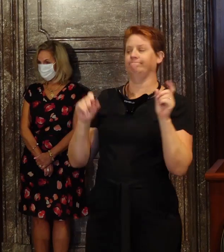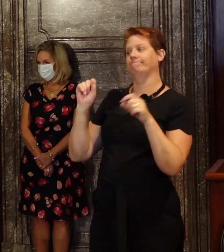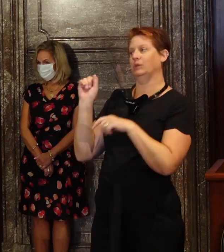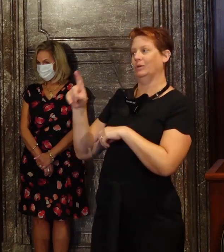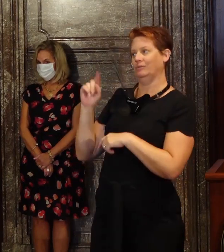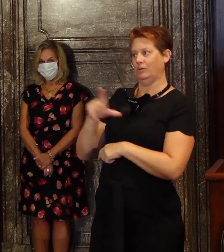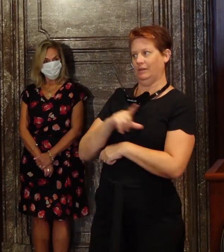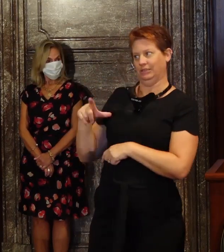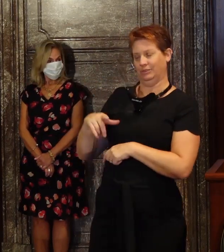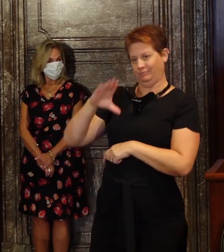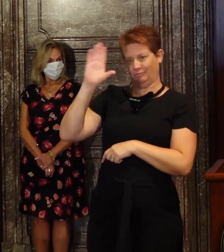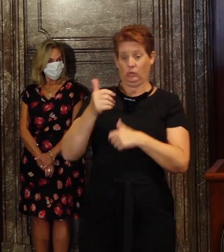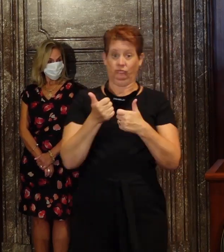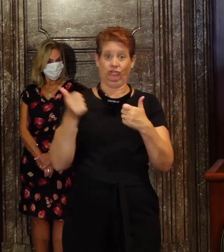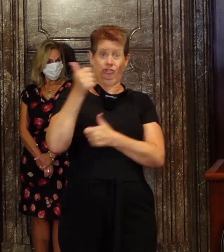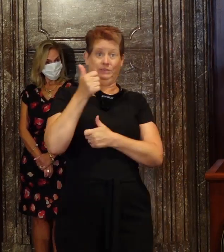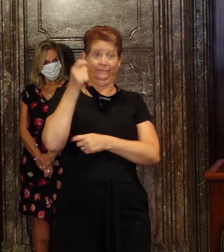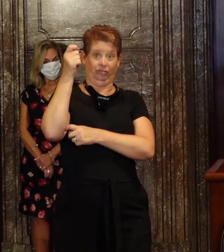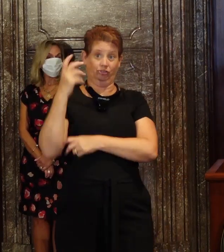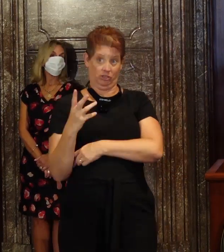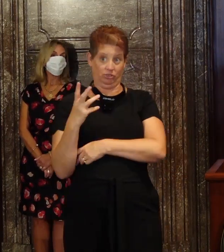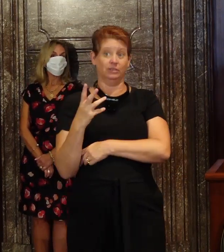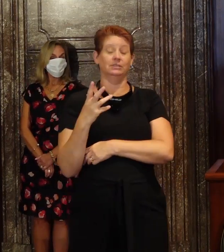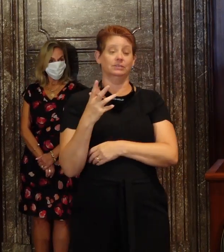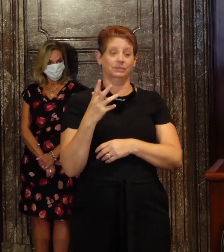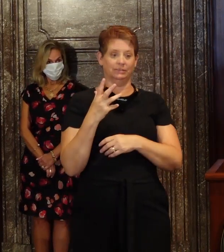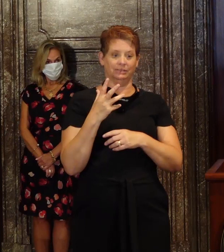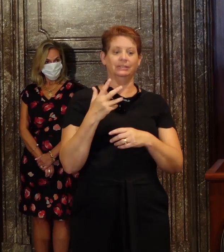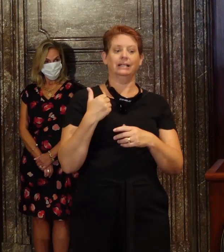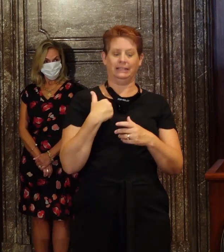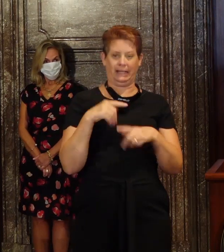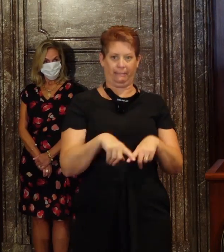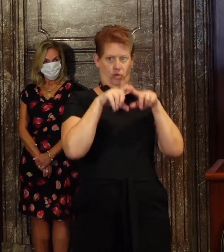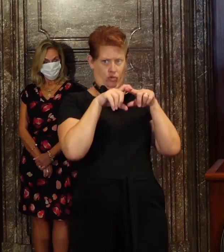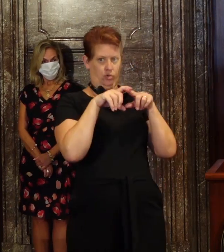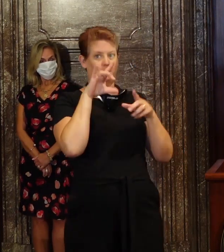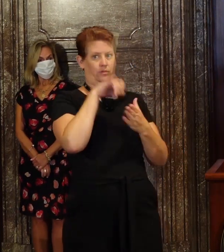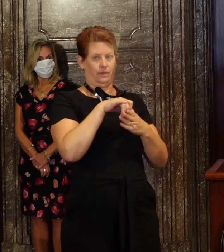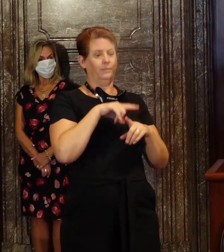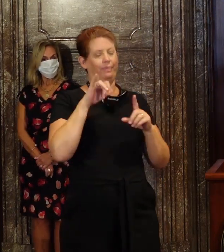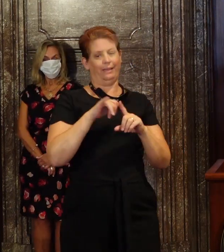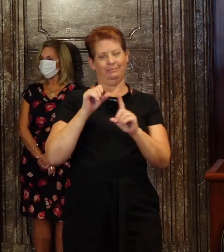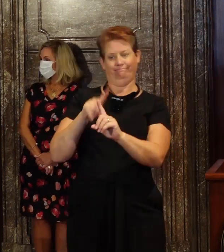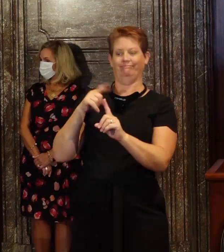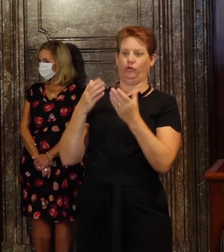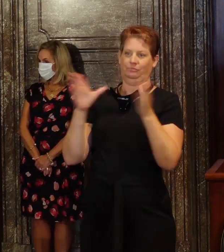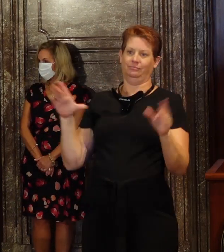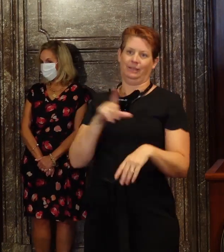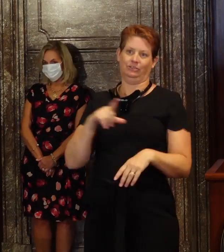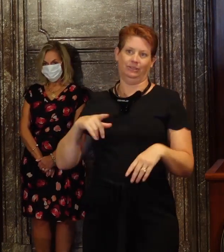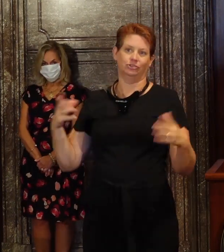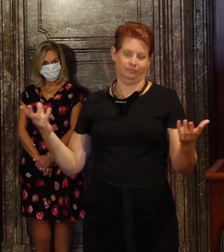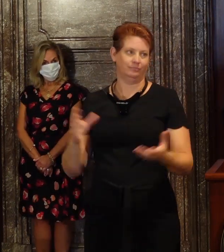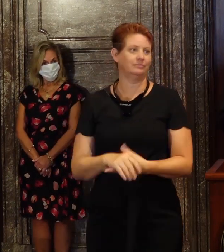you know, the Chief Justice has had a pause as well, but that'll be a question for the General Assembly.